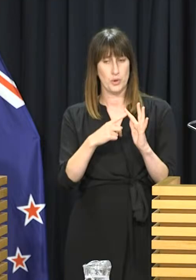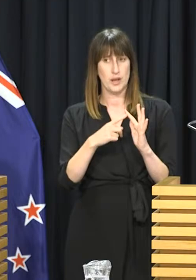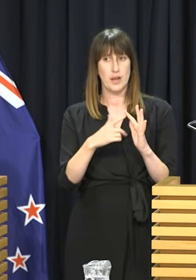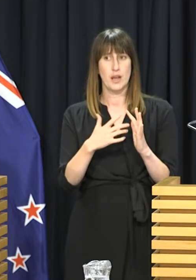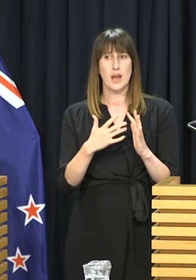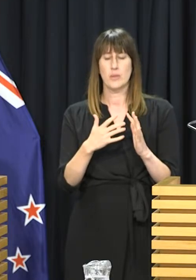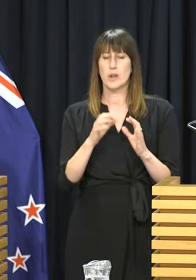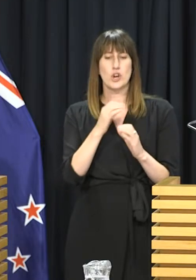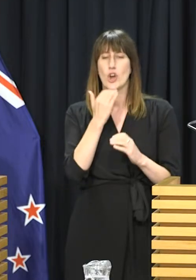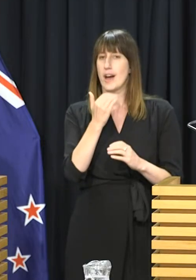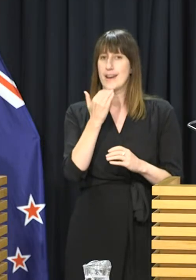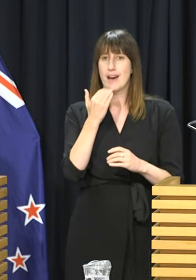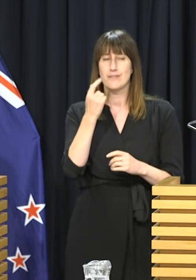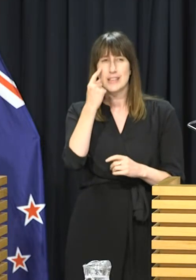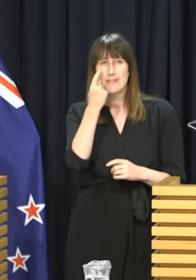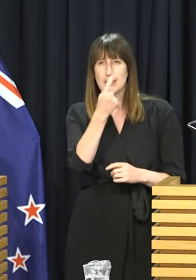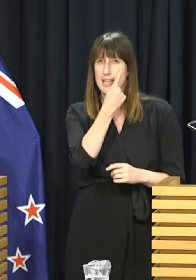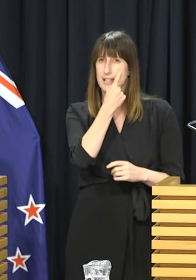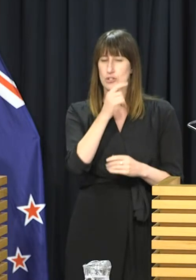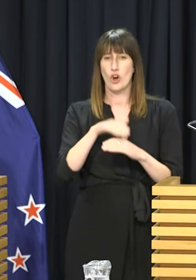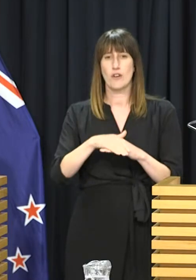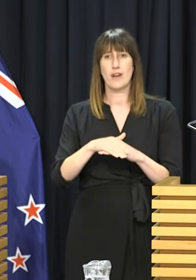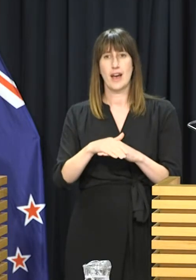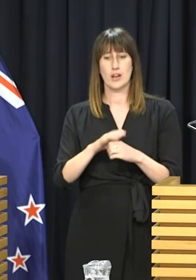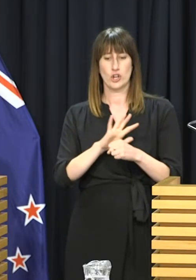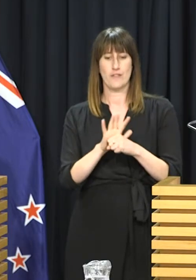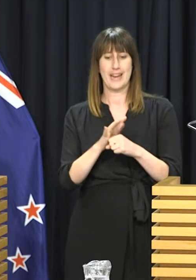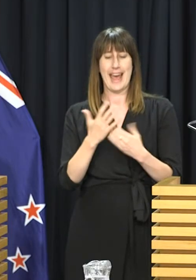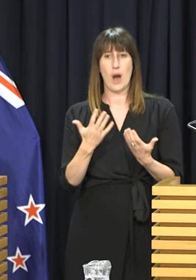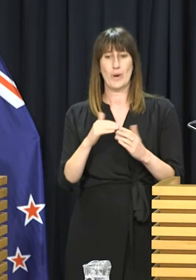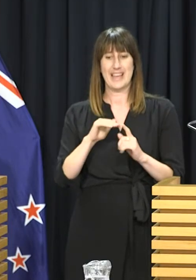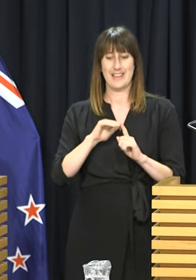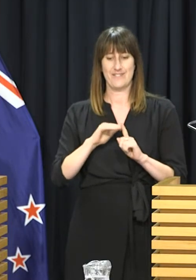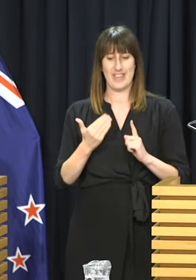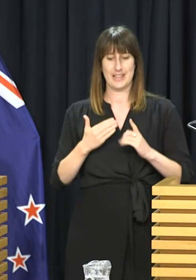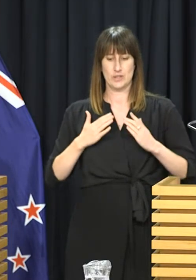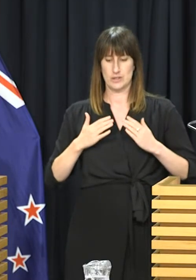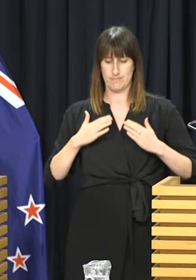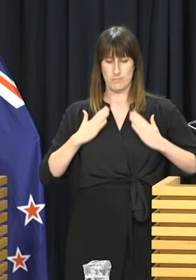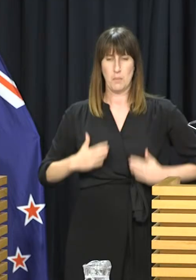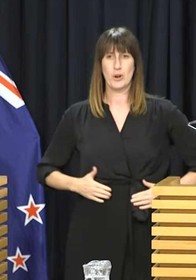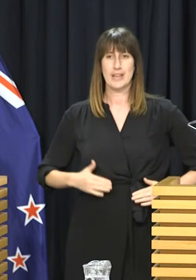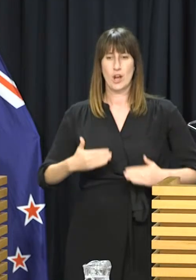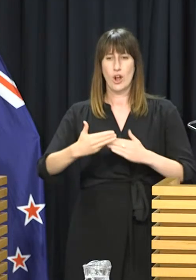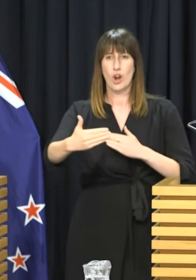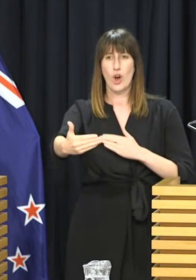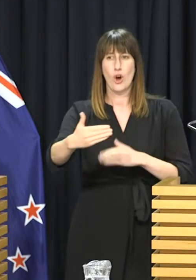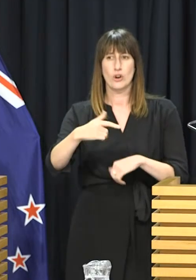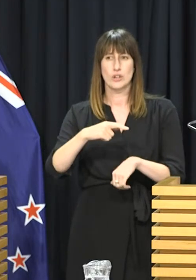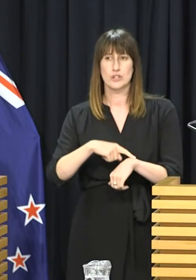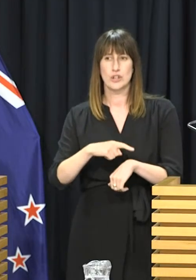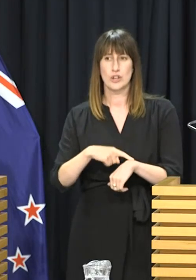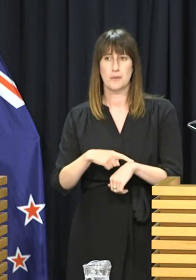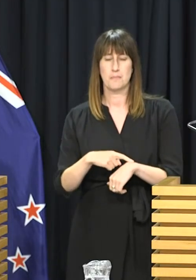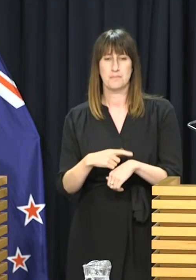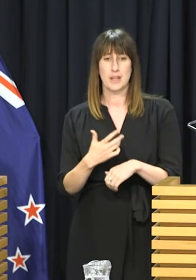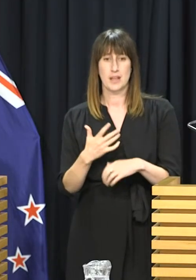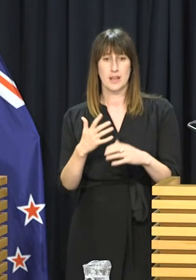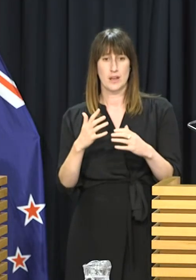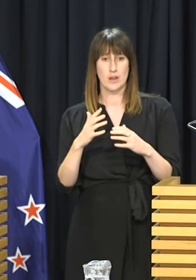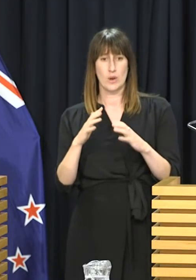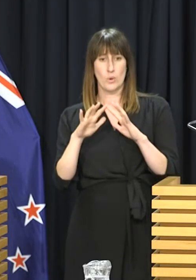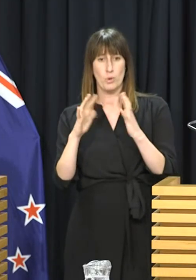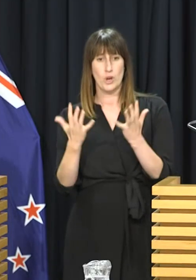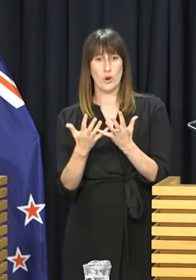COVID. The World Health Organization is saying that it's become a highly significant issue. What's our position now?